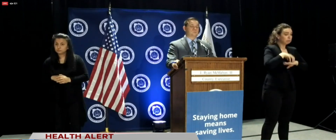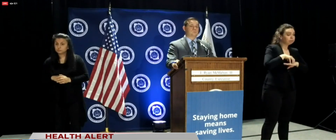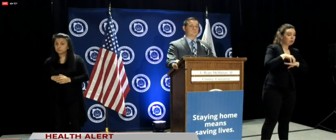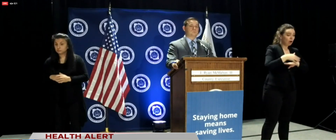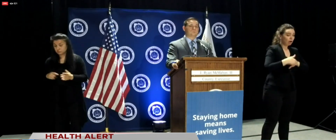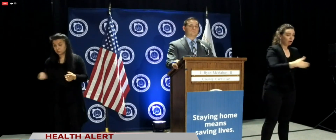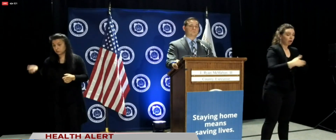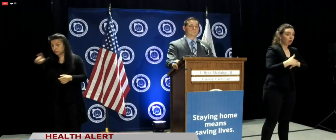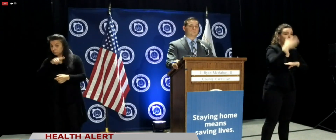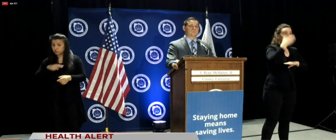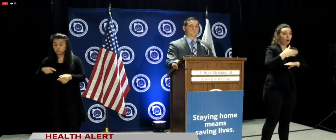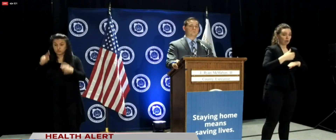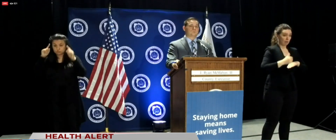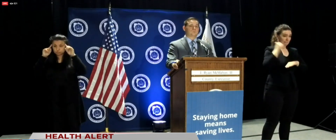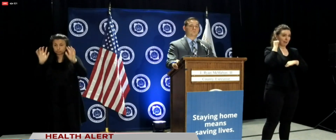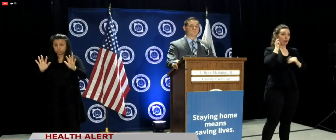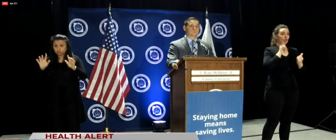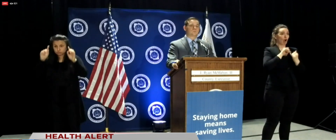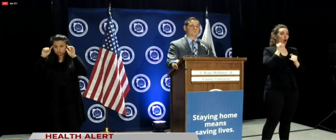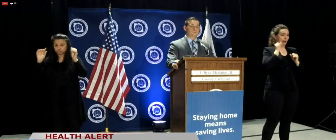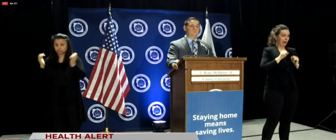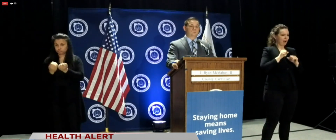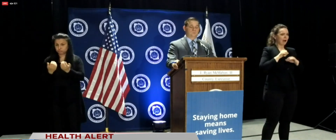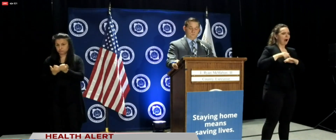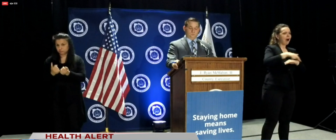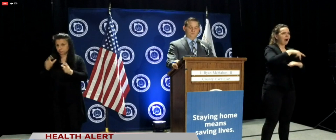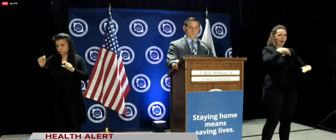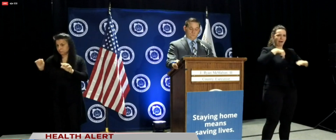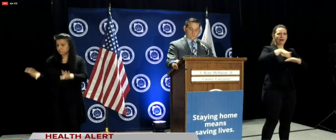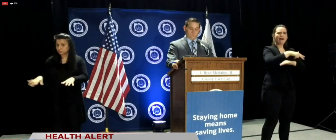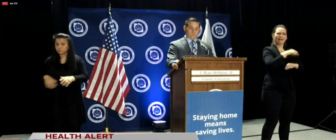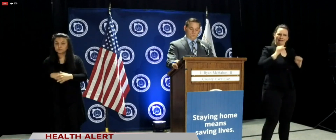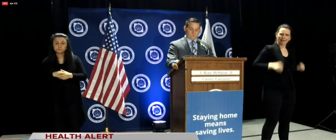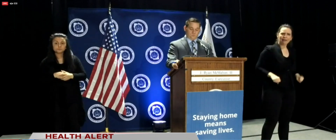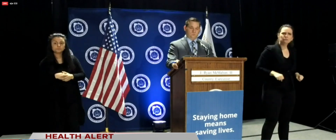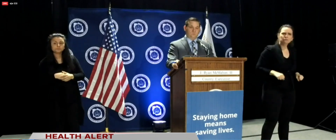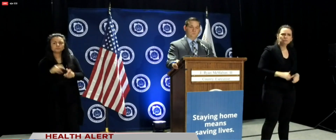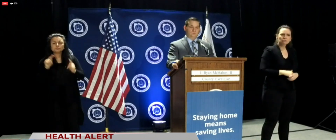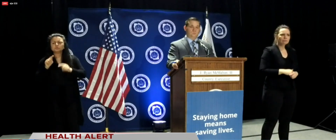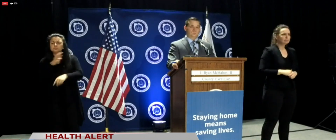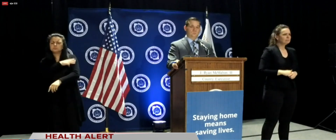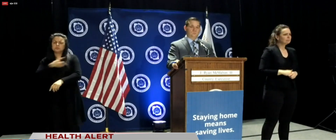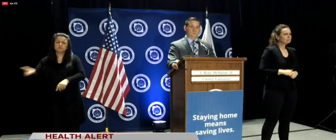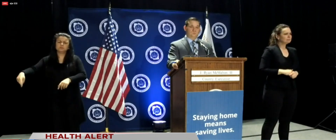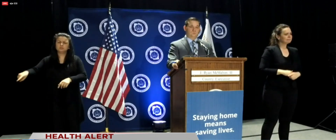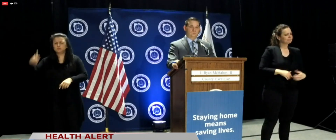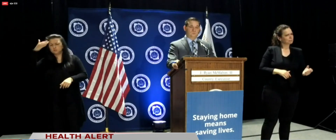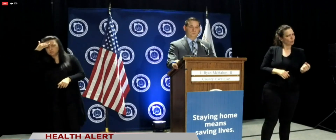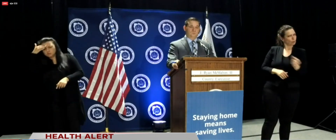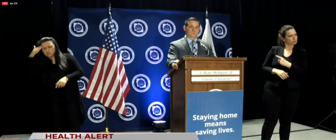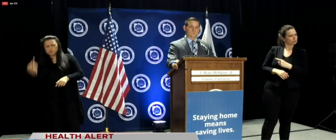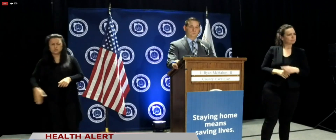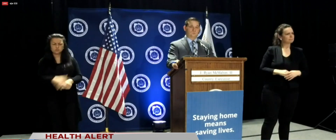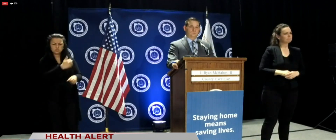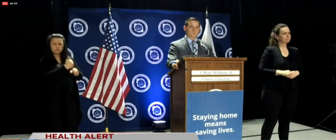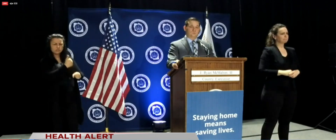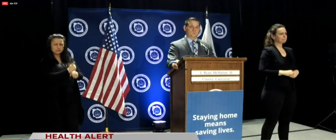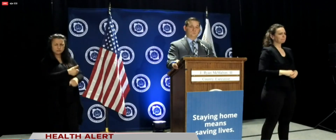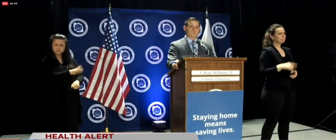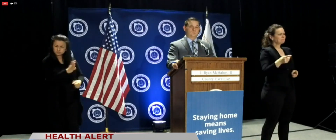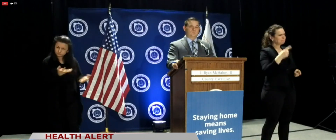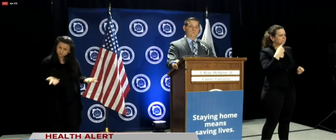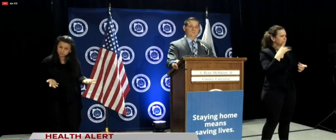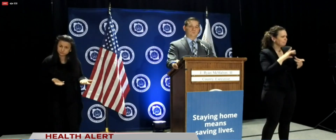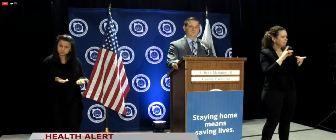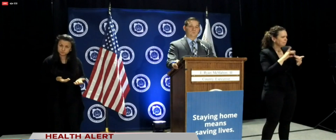You've mentioned people going to work sick today in some of your comments. but you've also mentioned the only people getting tested are